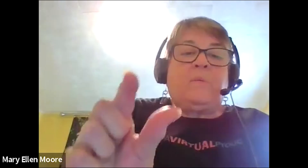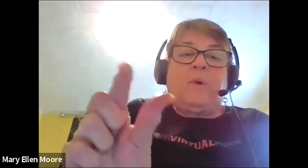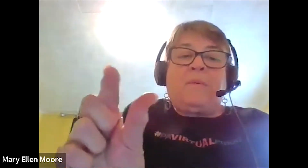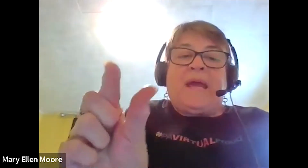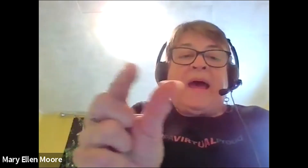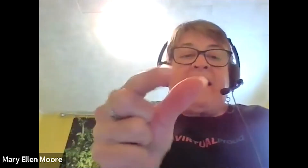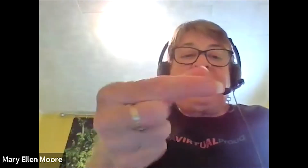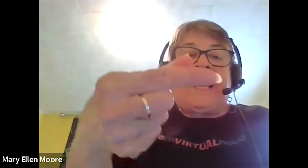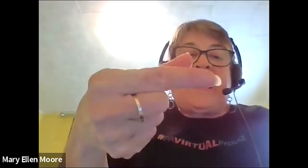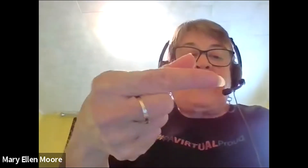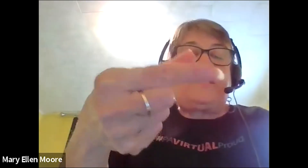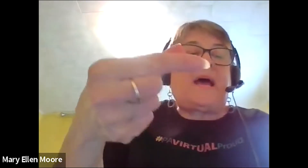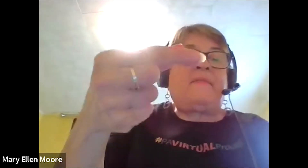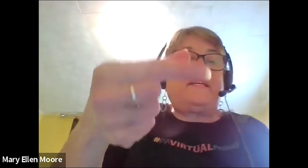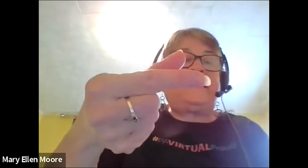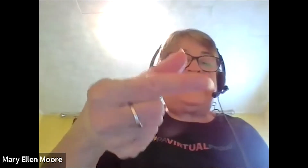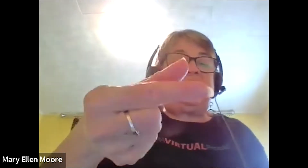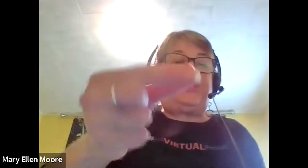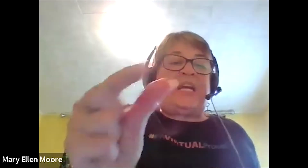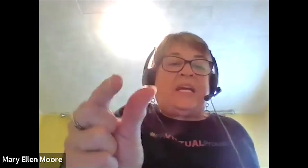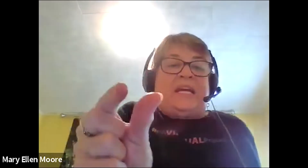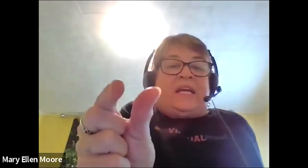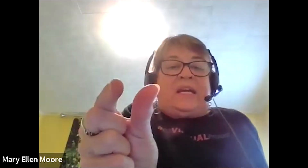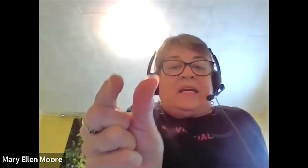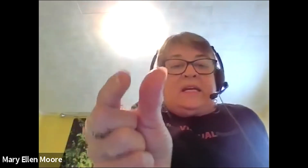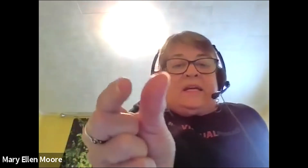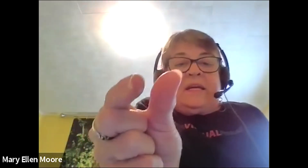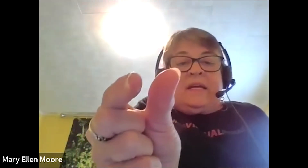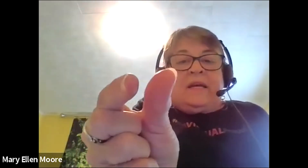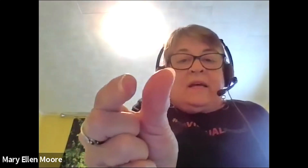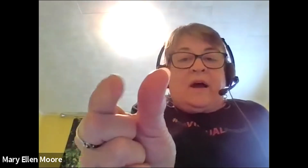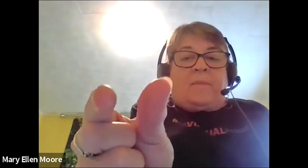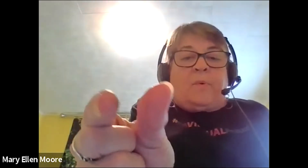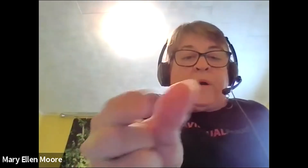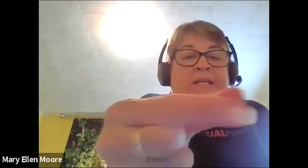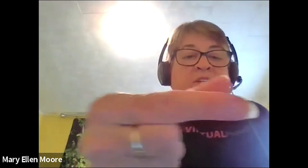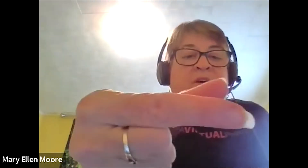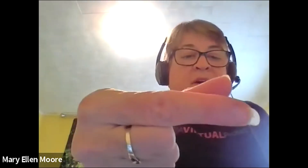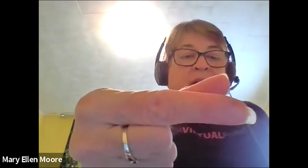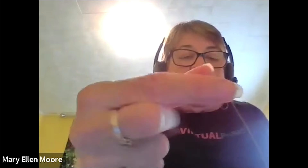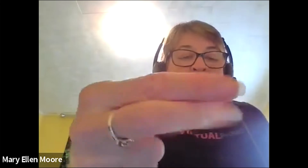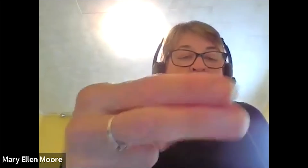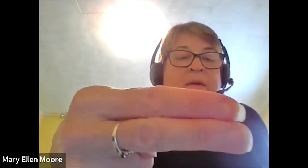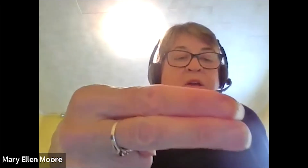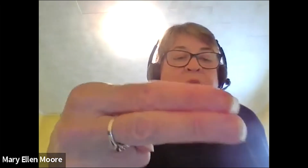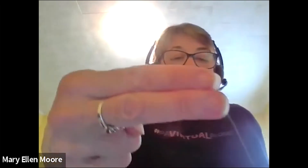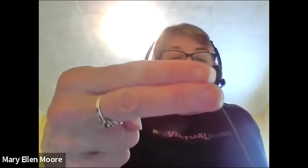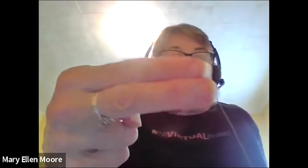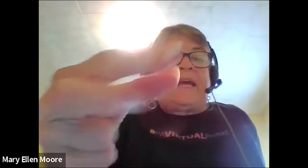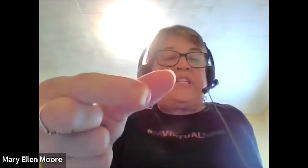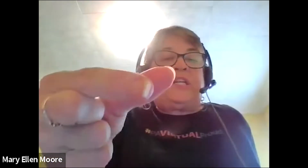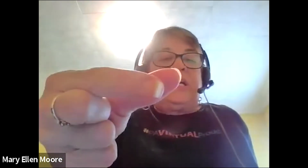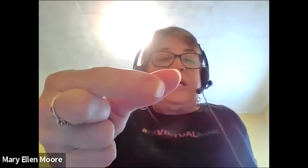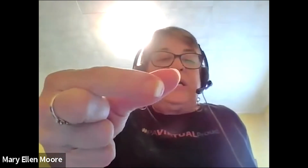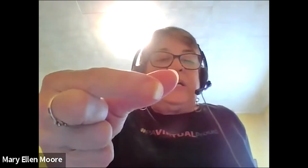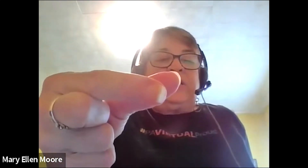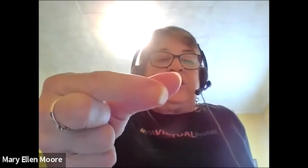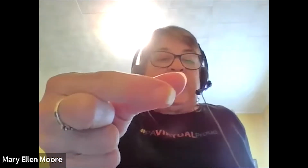where we have it out. Yeah, this is G, our pointer, and then it goes to H.